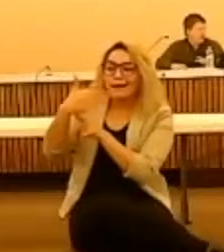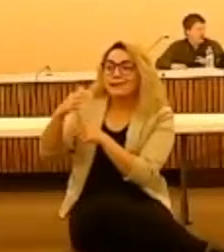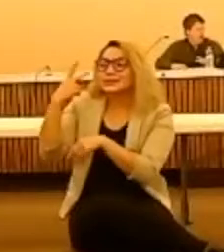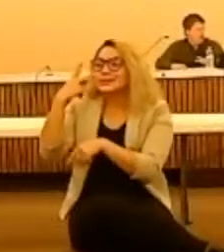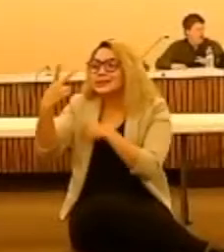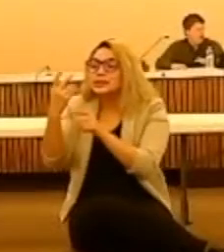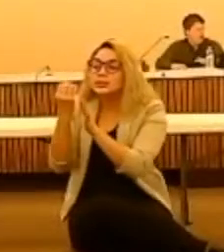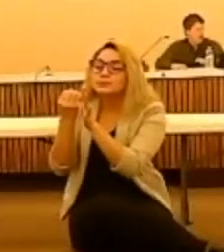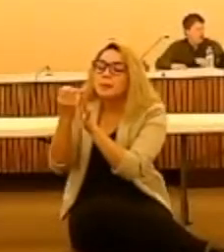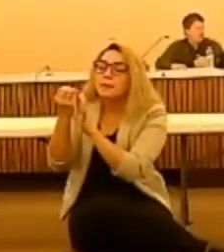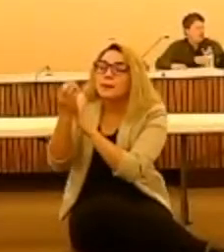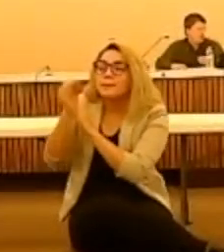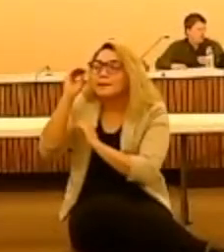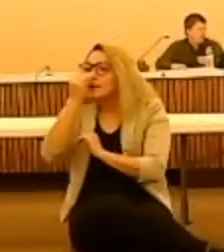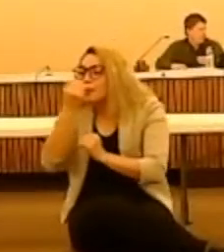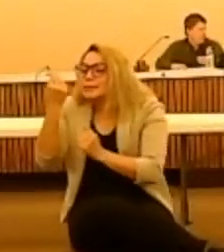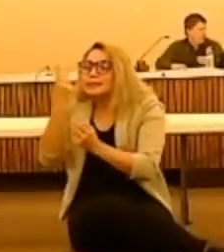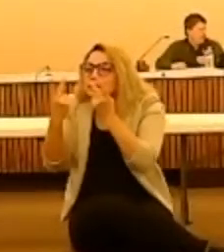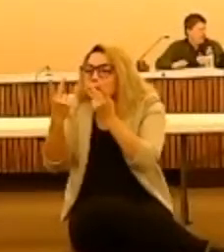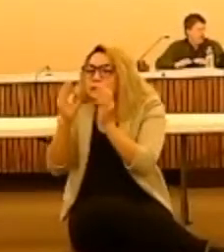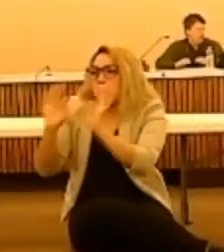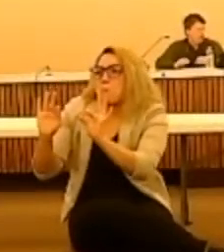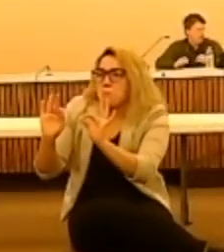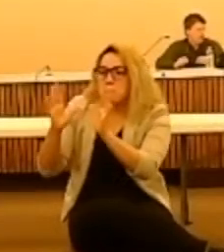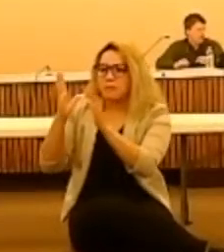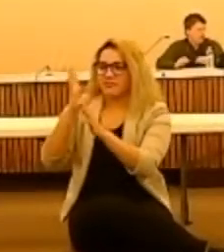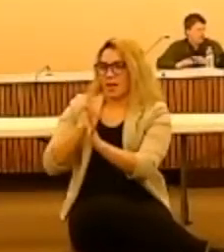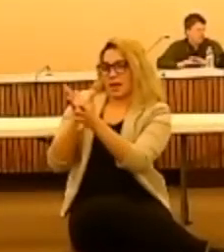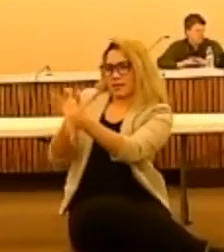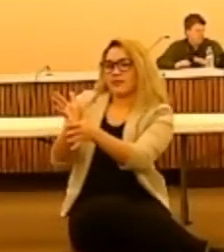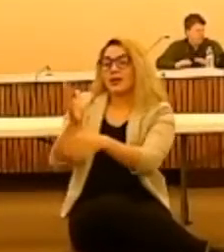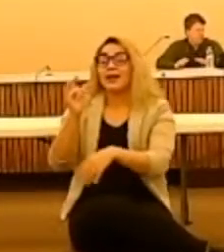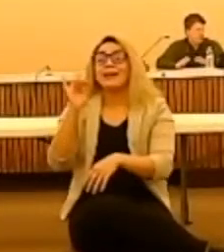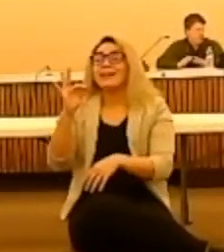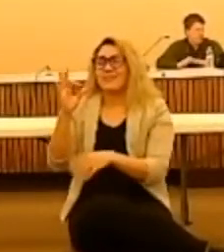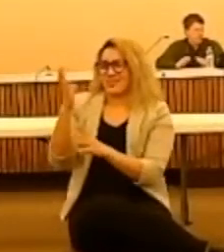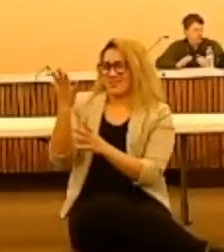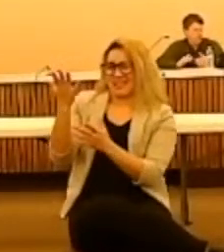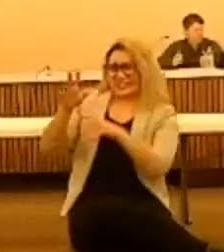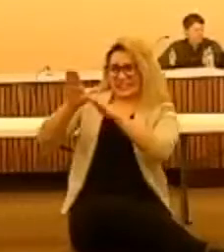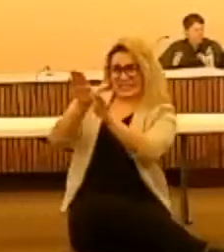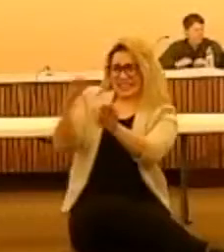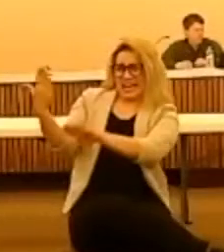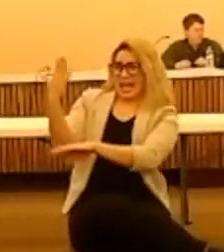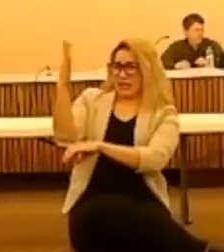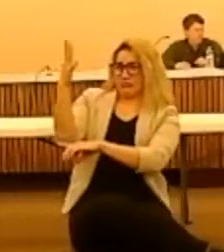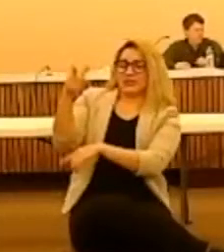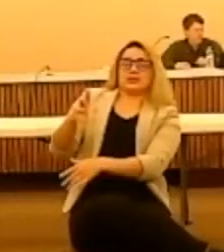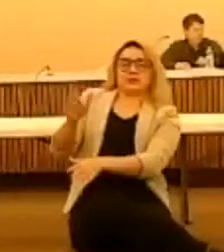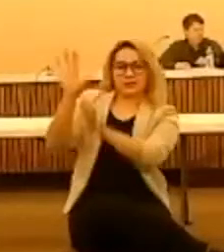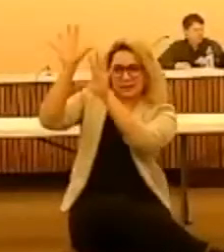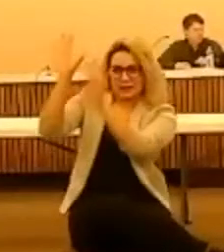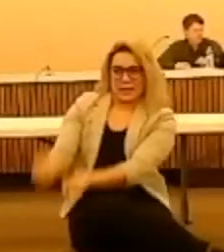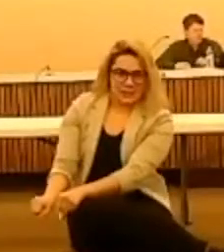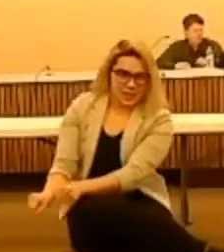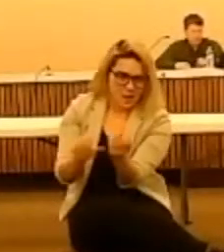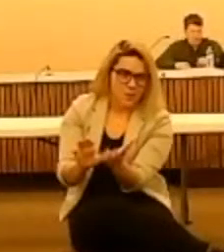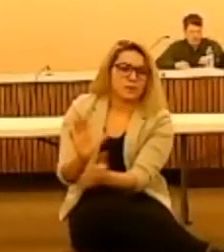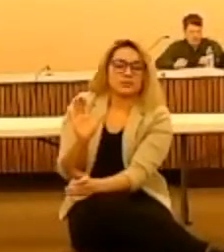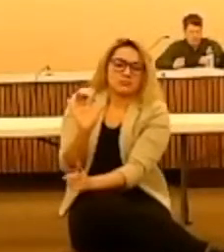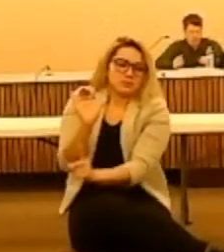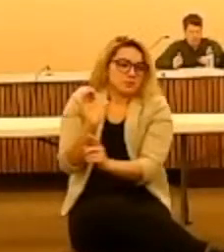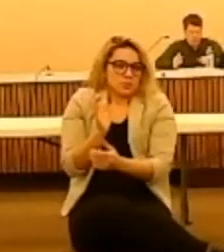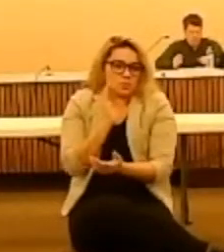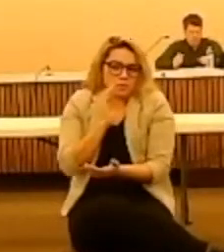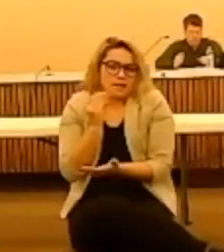in taking it down, then he could reappeal. I don't see a reason to table this and keep it on going. So I